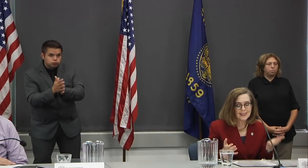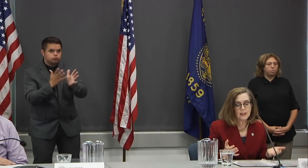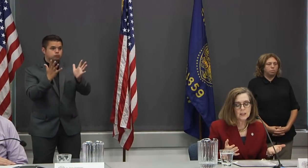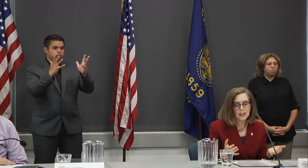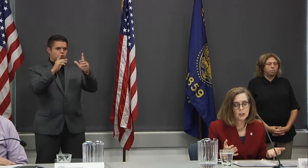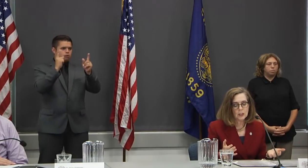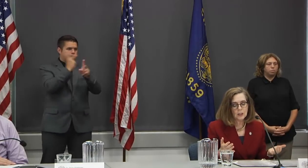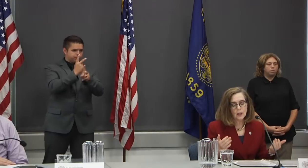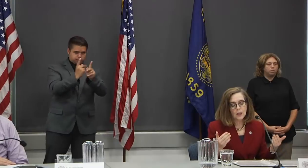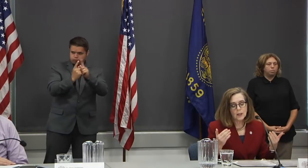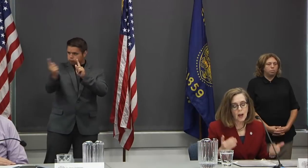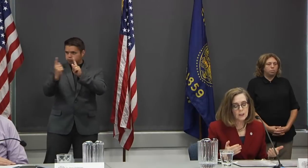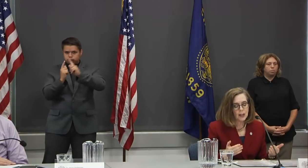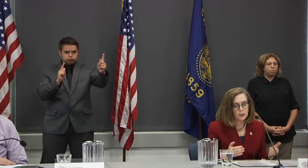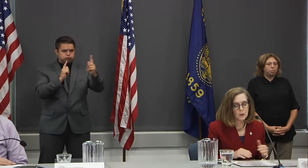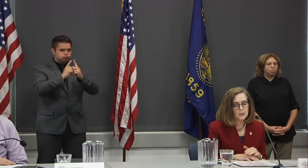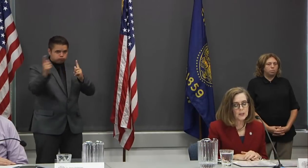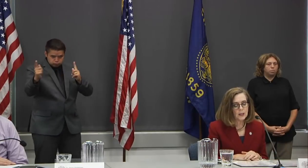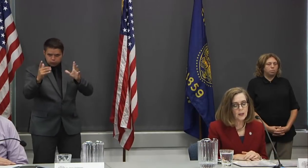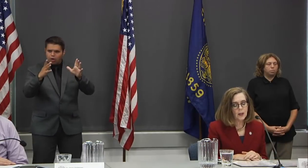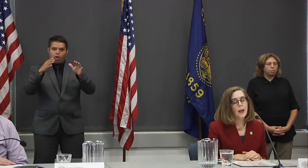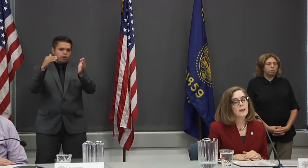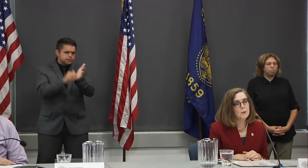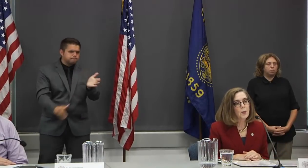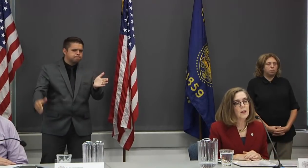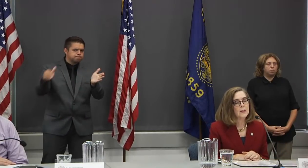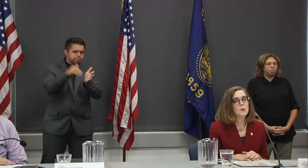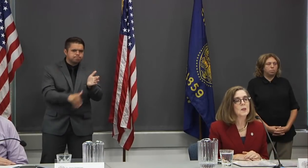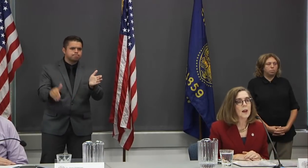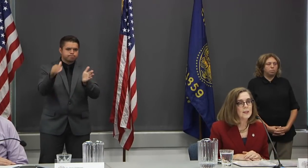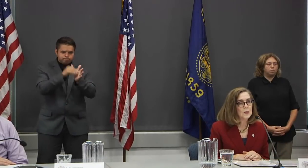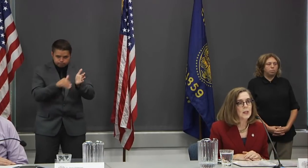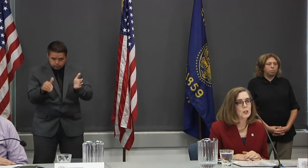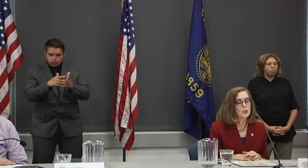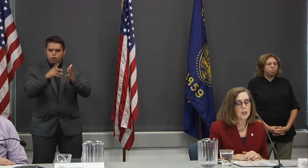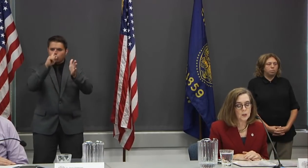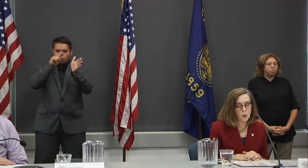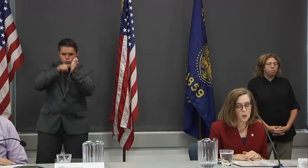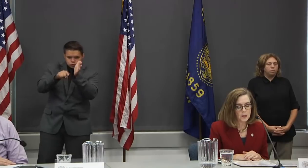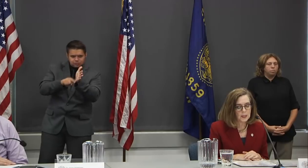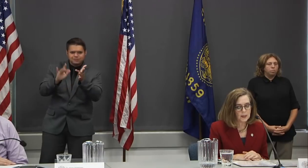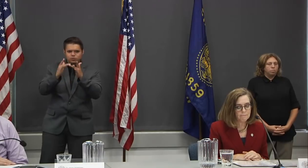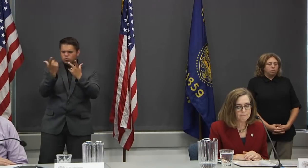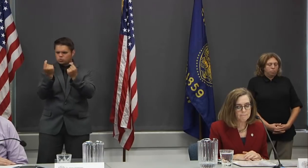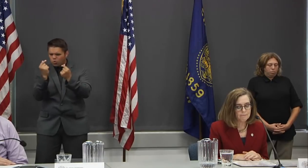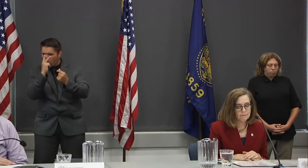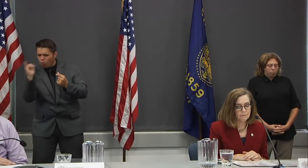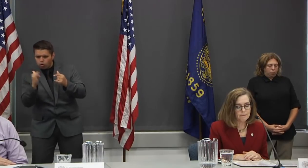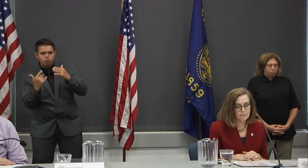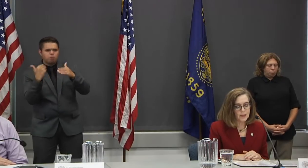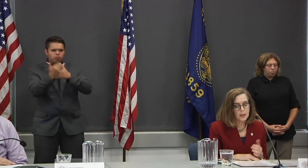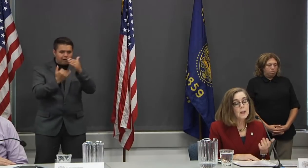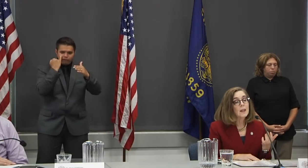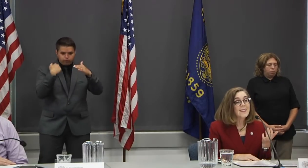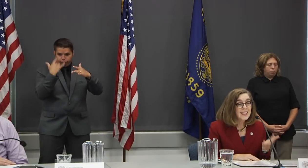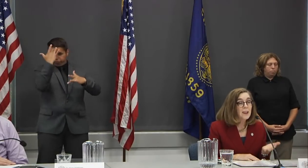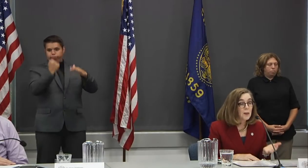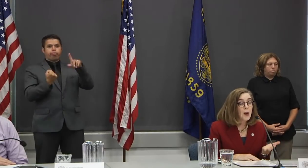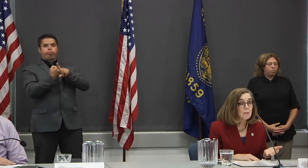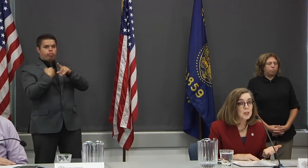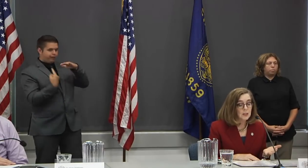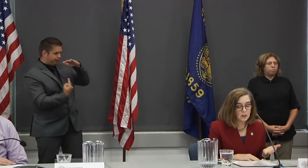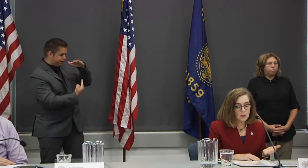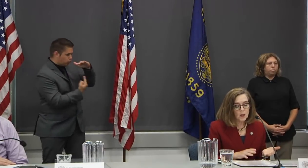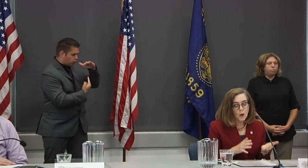distancing, sanitation, contact tracing, and compliance with isolation and quarantine. The